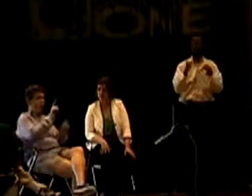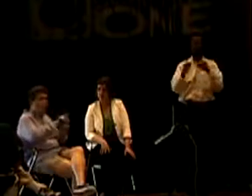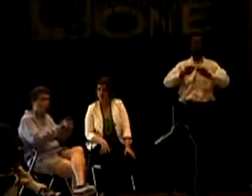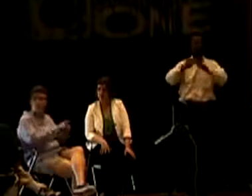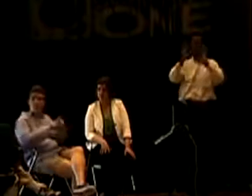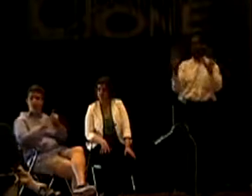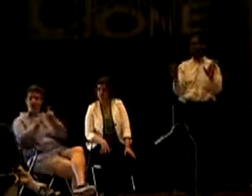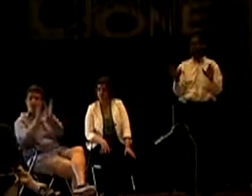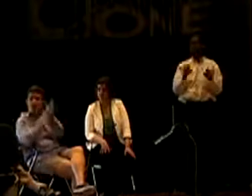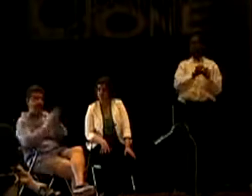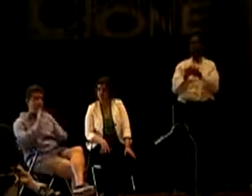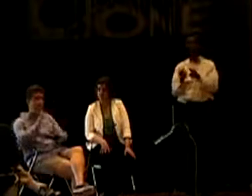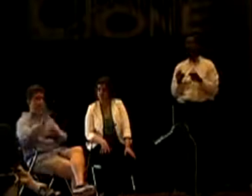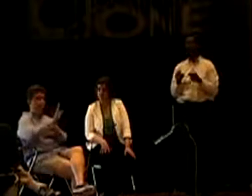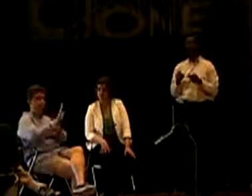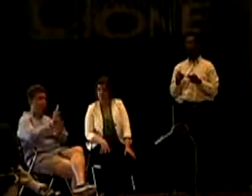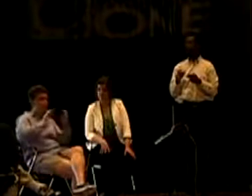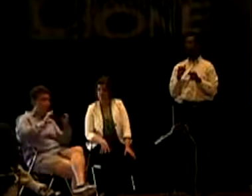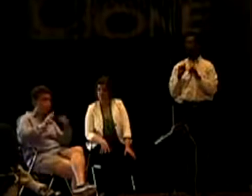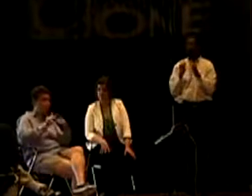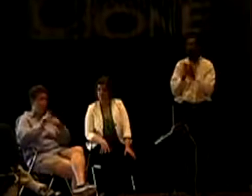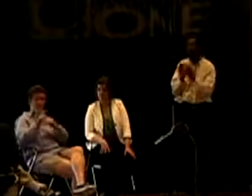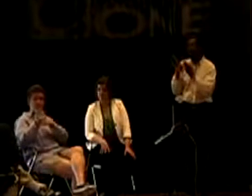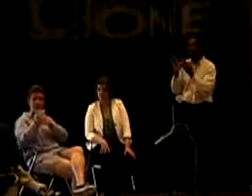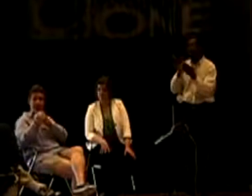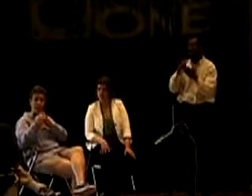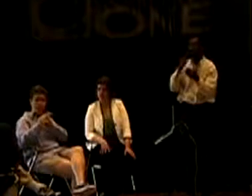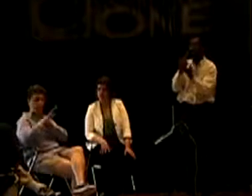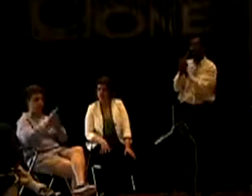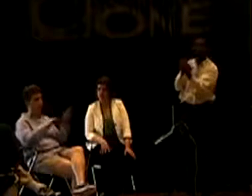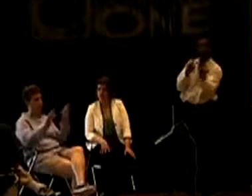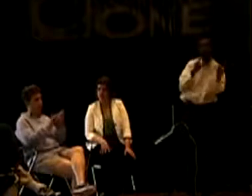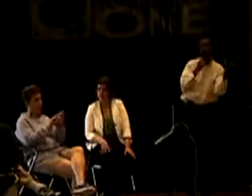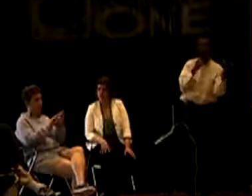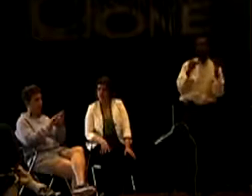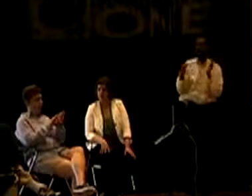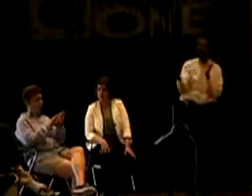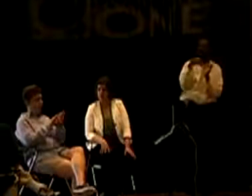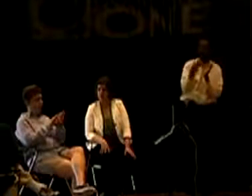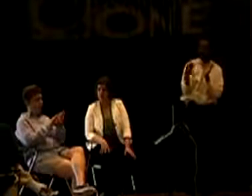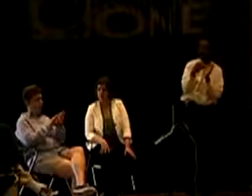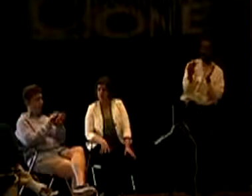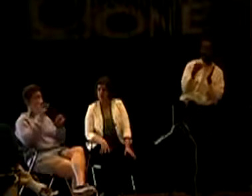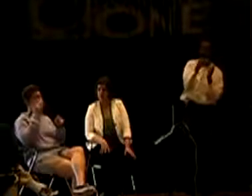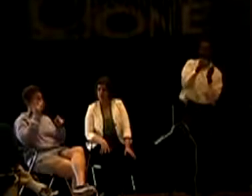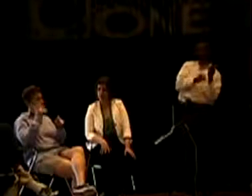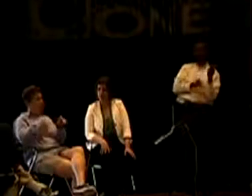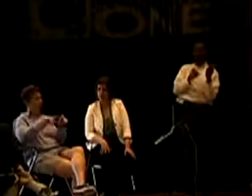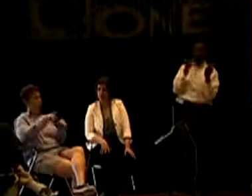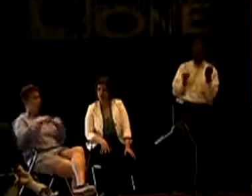writing process and also asking for their feedback, their input, and I think that that